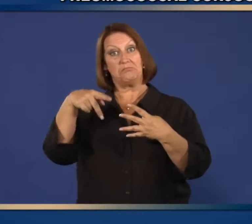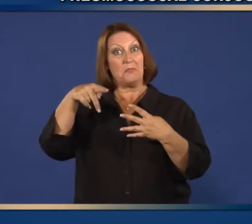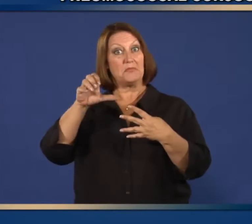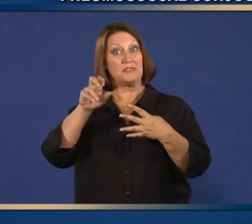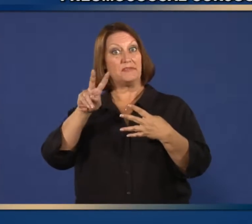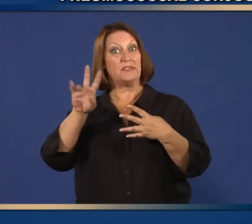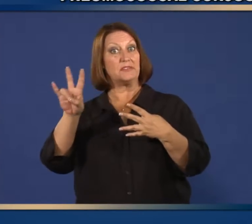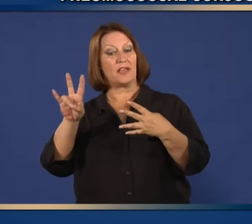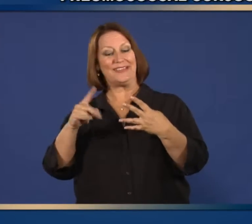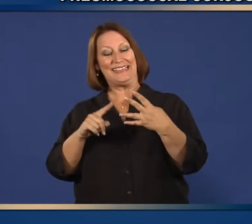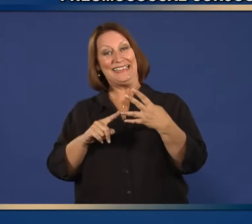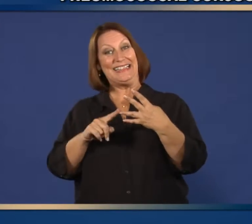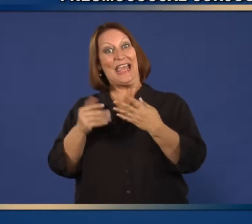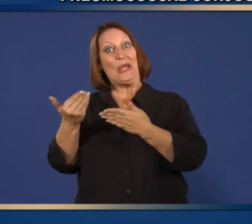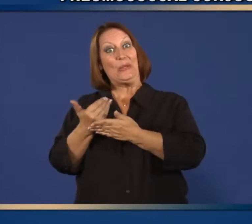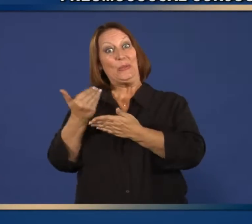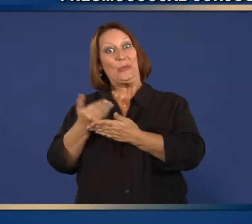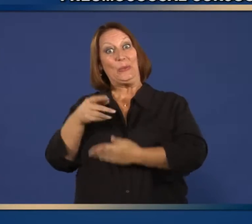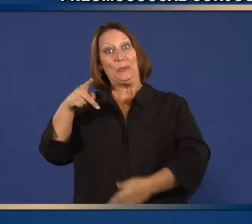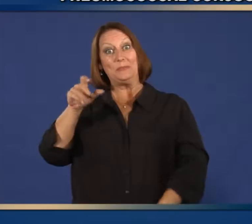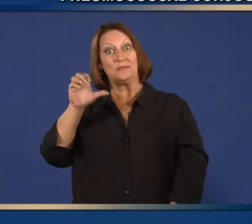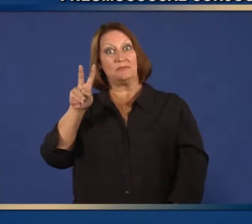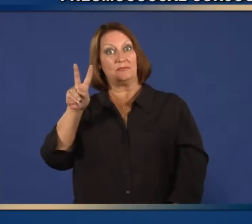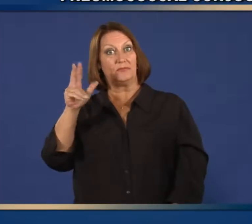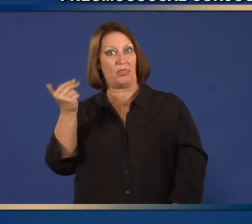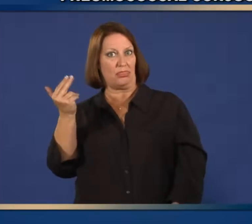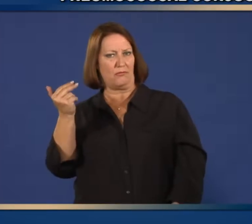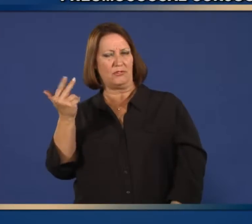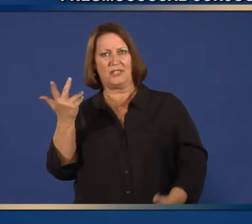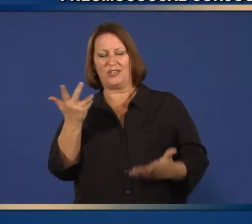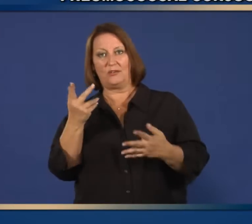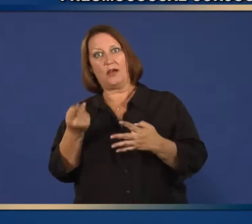series with PCV13.